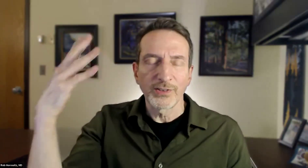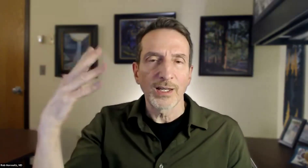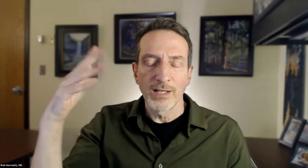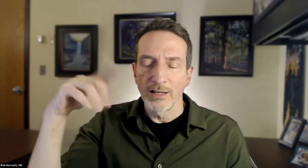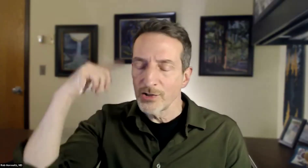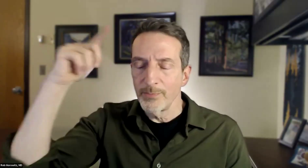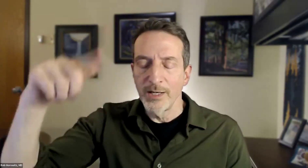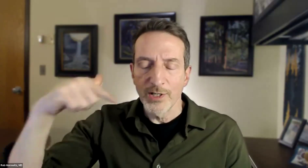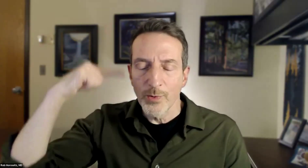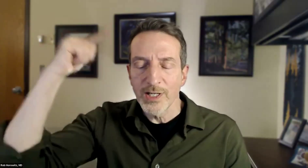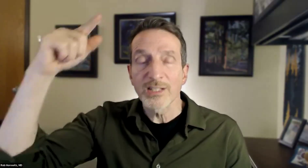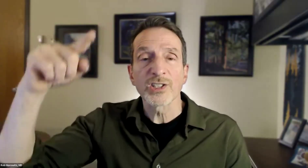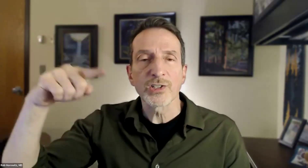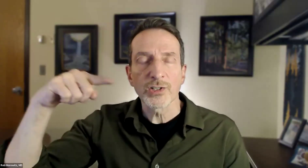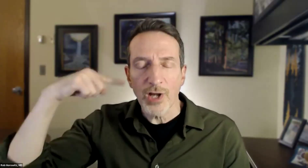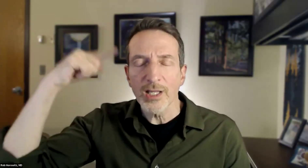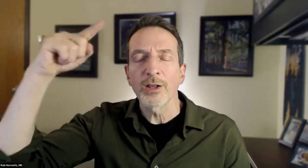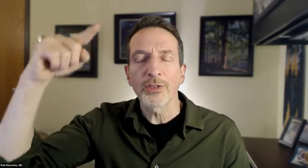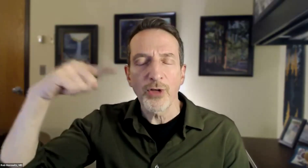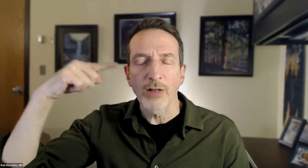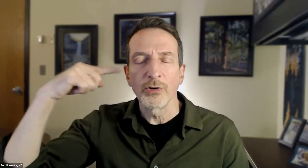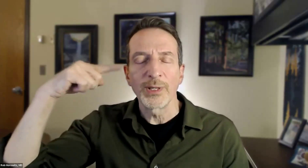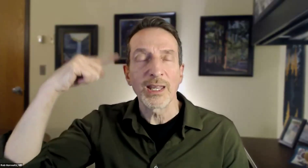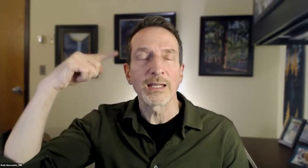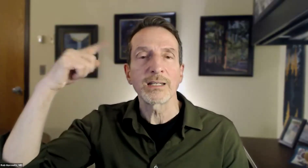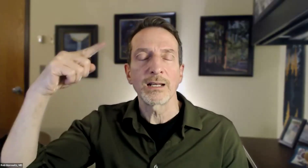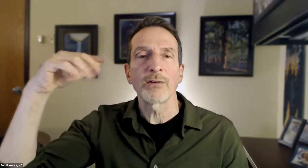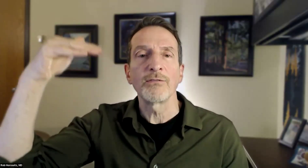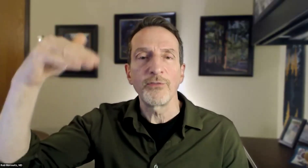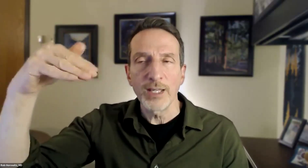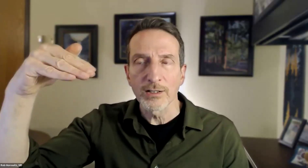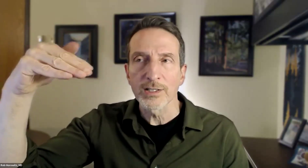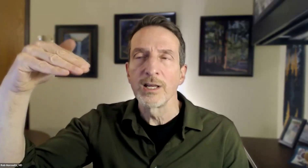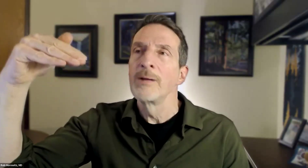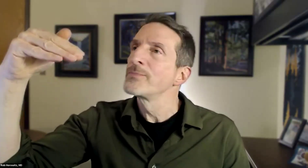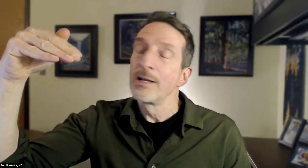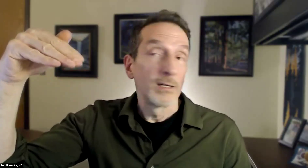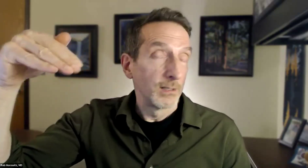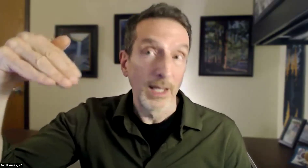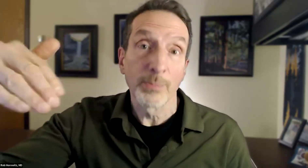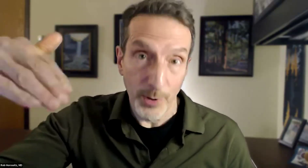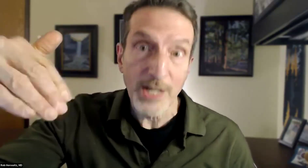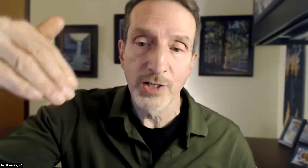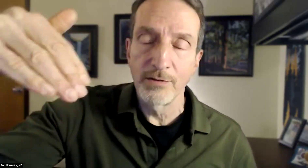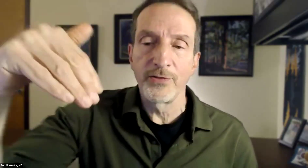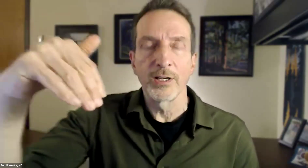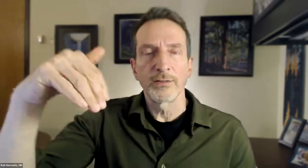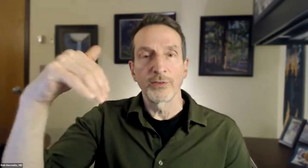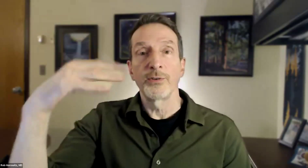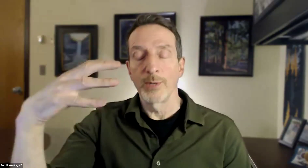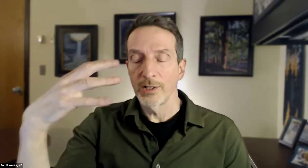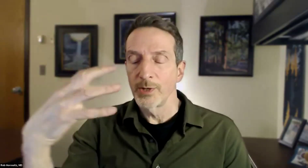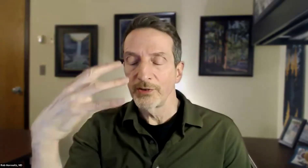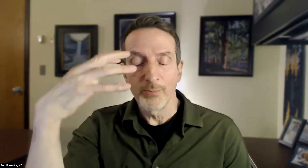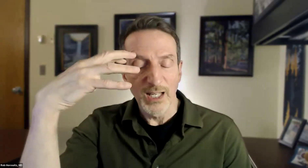do with a psychedelic trip in which one gets stuck in a thought loop and can't get out and feels like depression can feel,